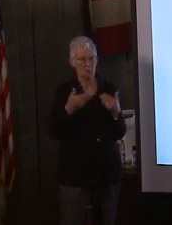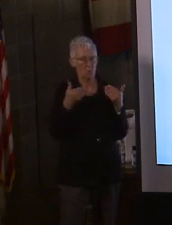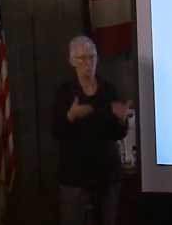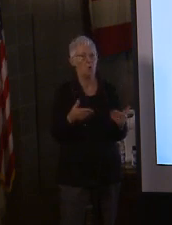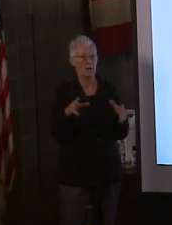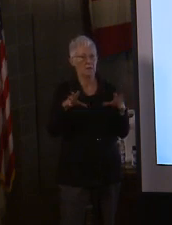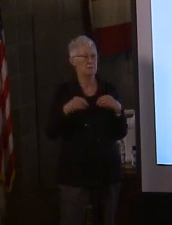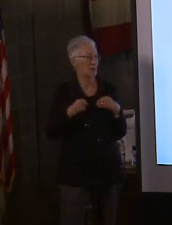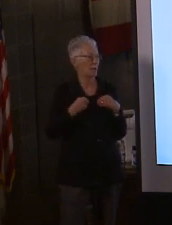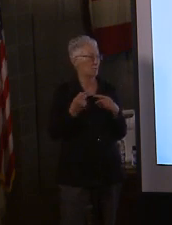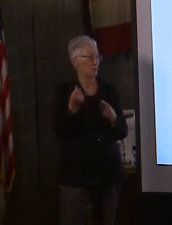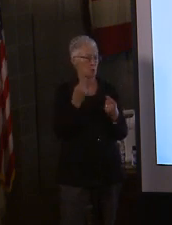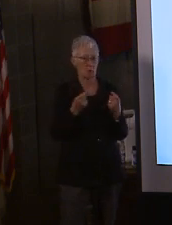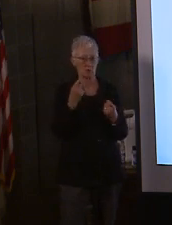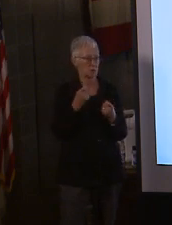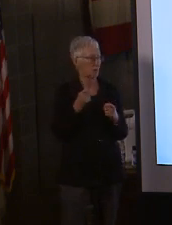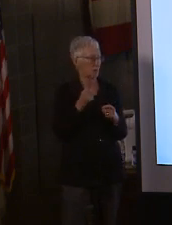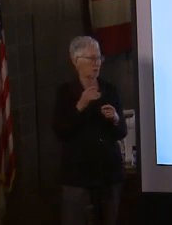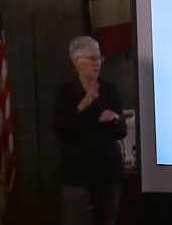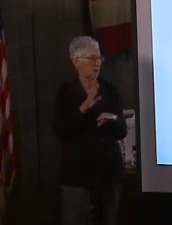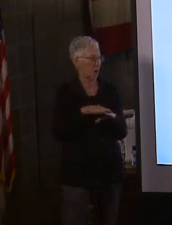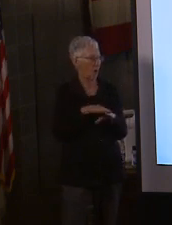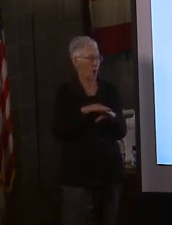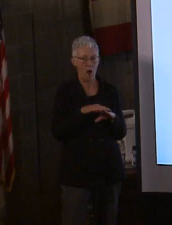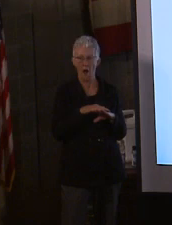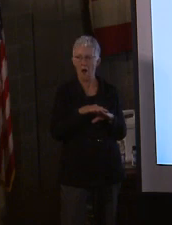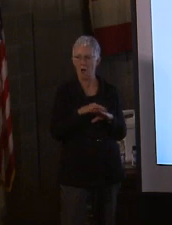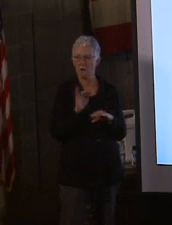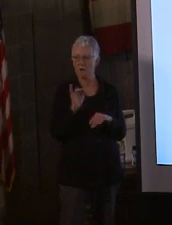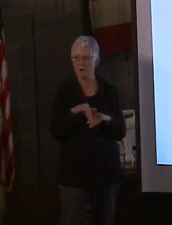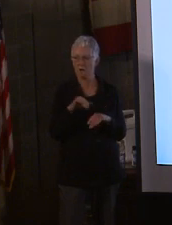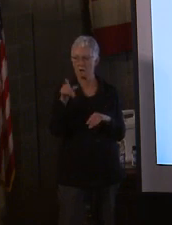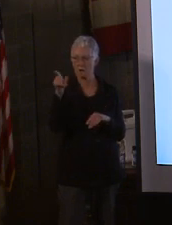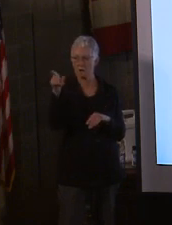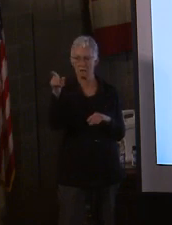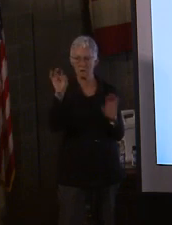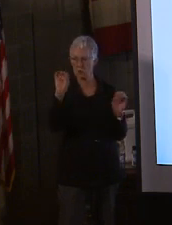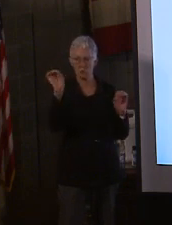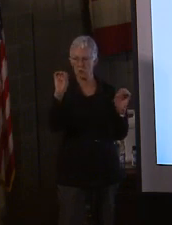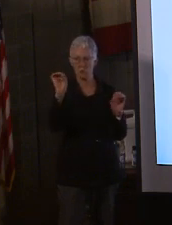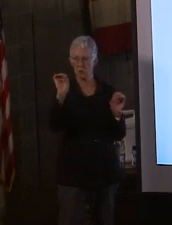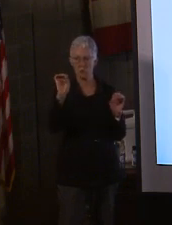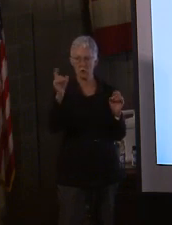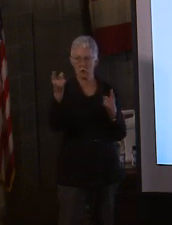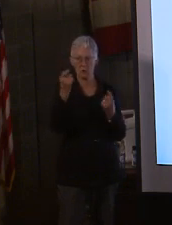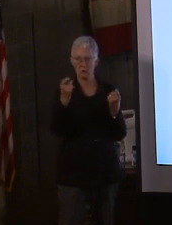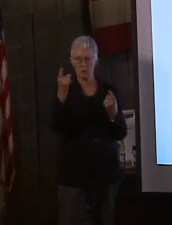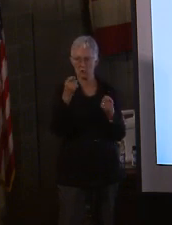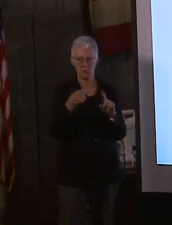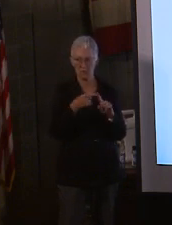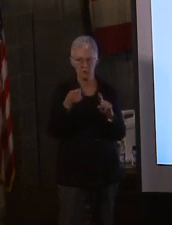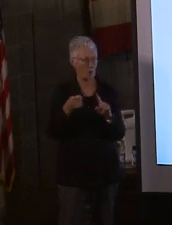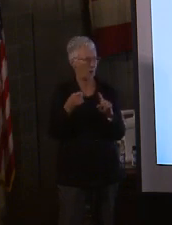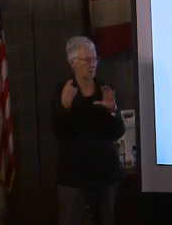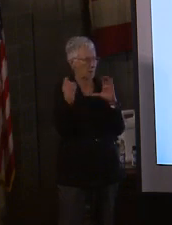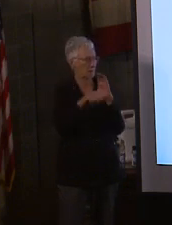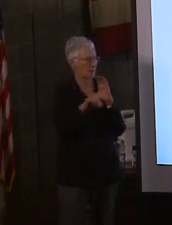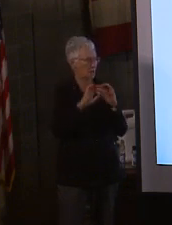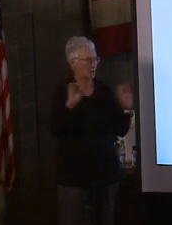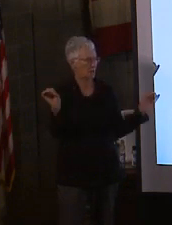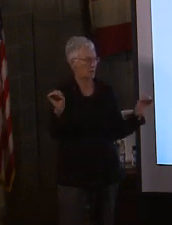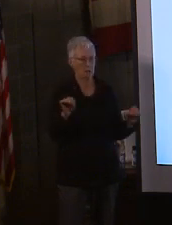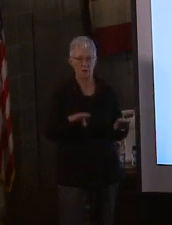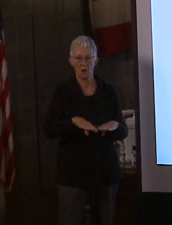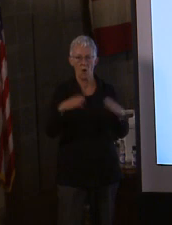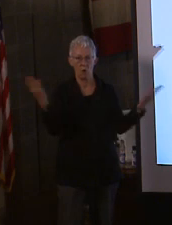take questions on that. Well, actually, usually, Taylor, we do questions that were texted in. What? There were no submitted questions, so now it's